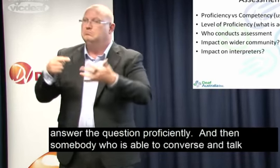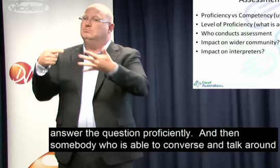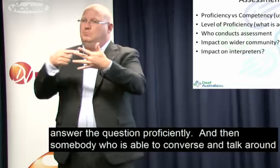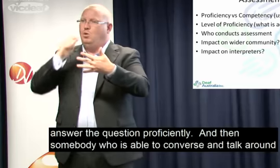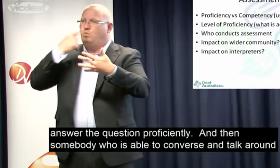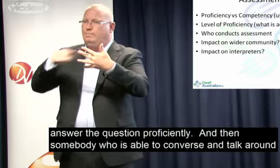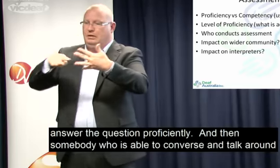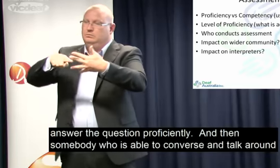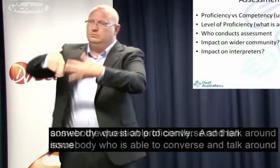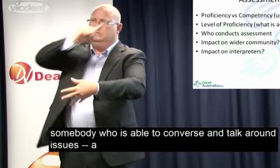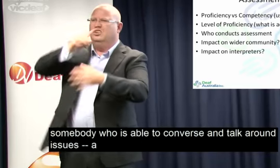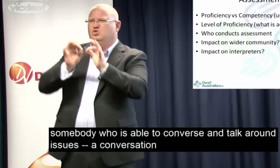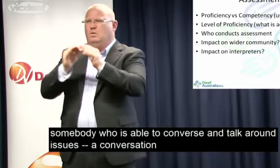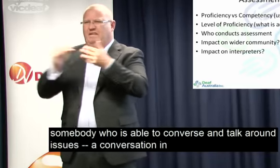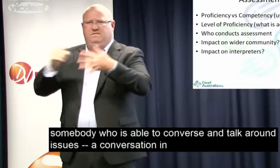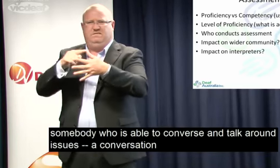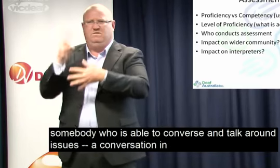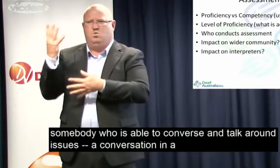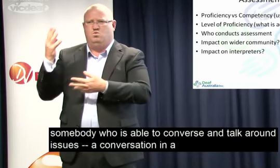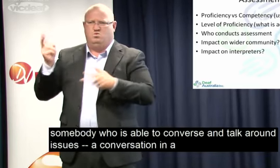minutes, maybe rated at that point.